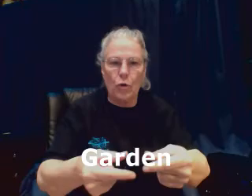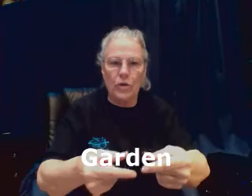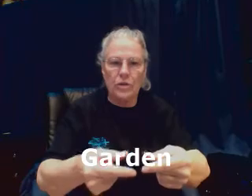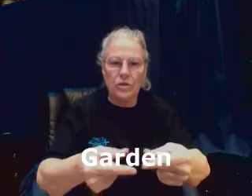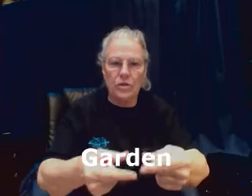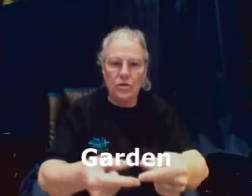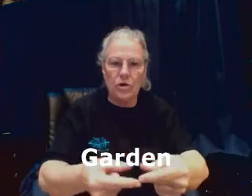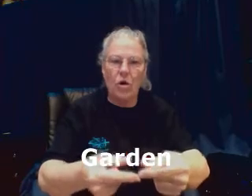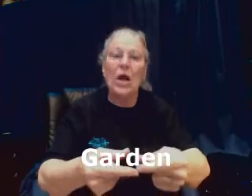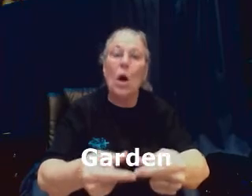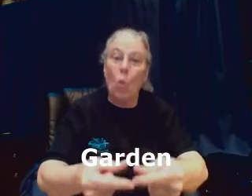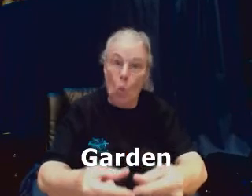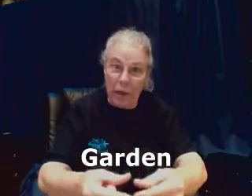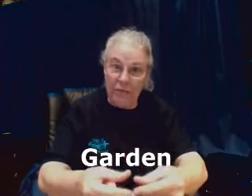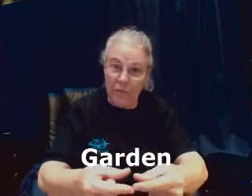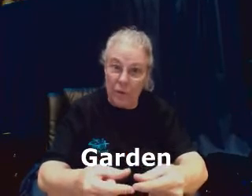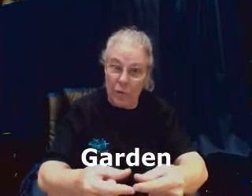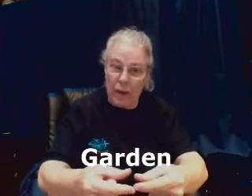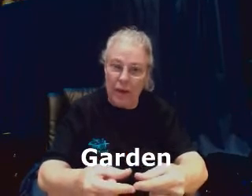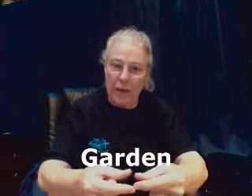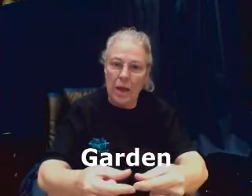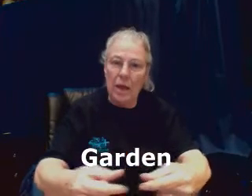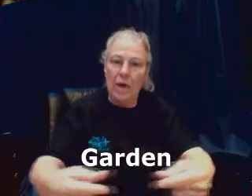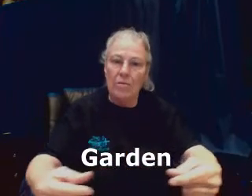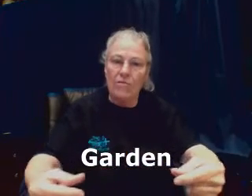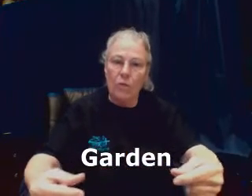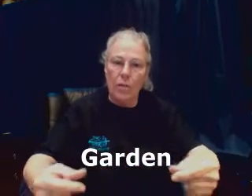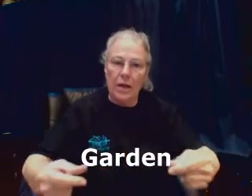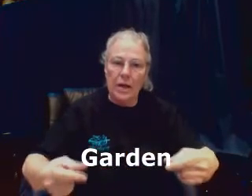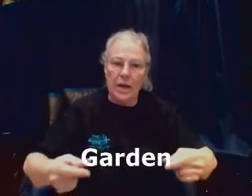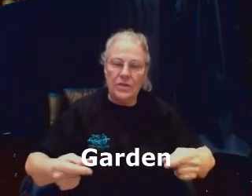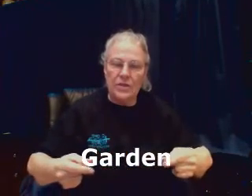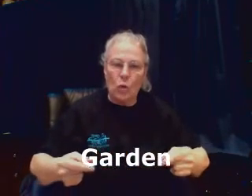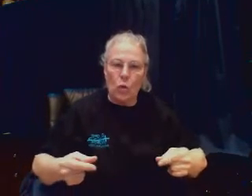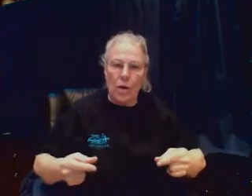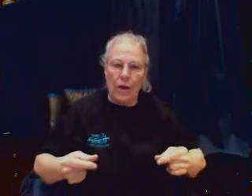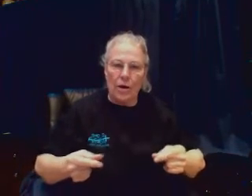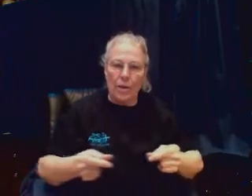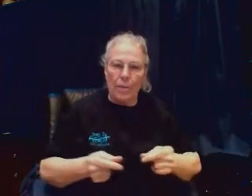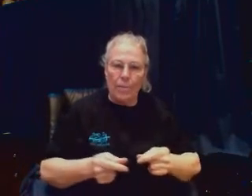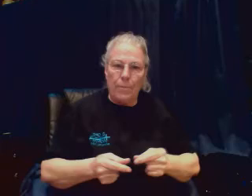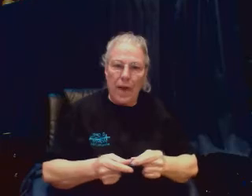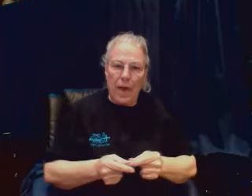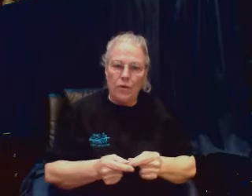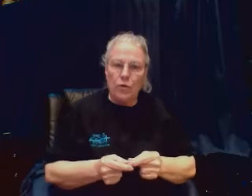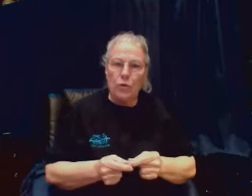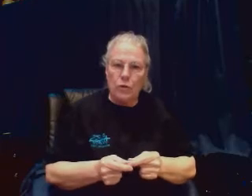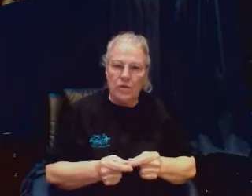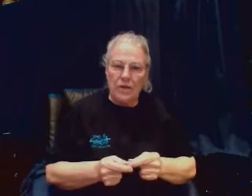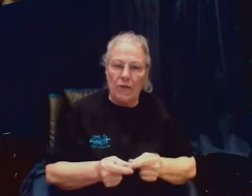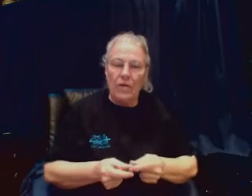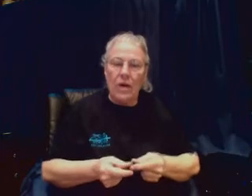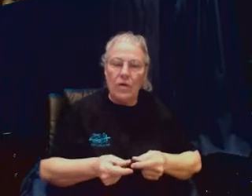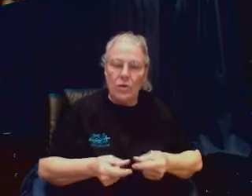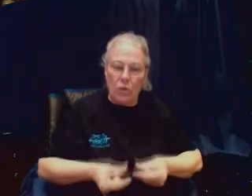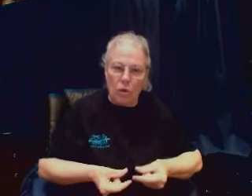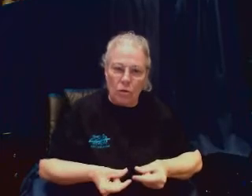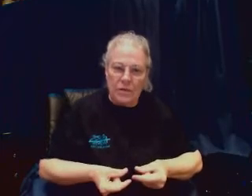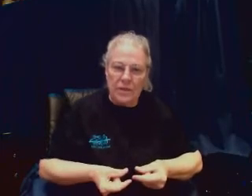you're going to start away from your body, forming a square, back to yourself. Notice it's